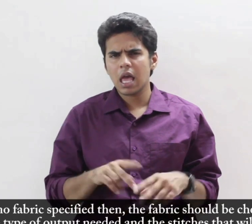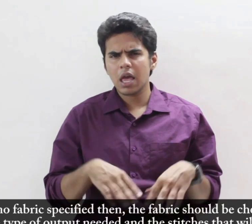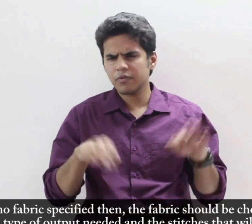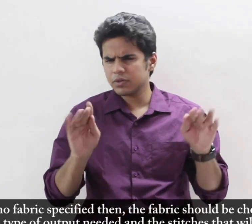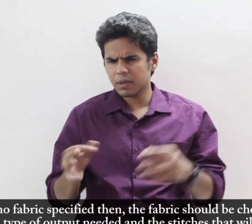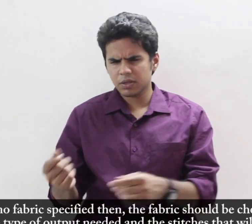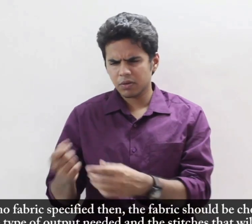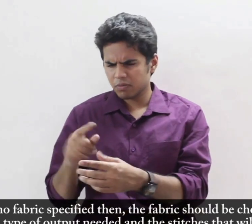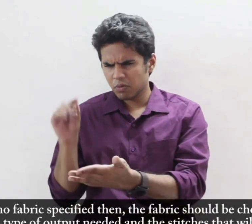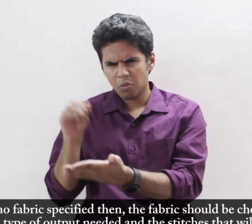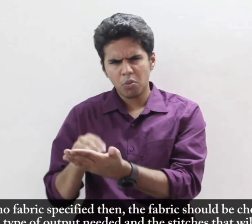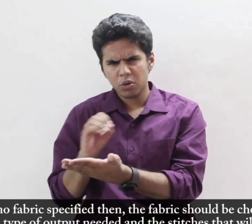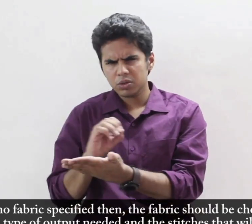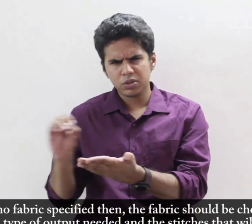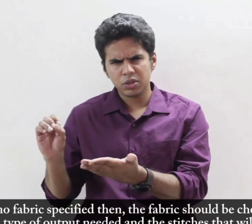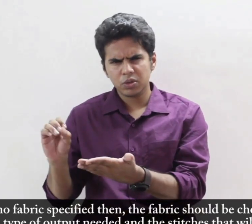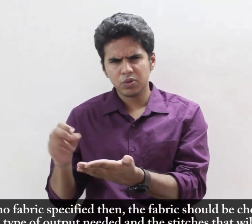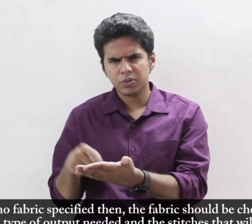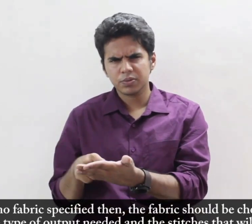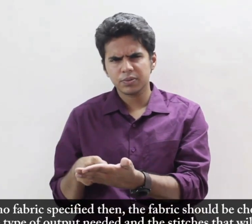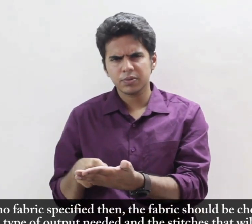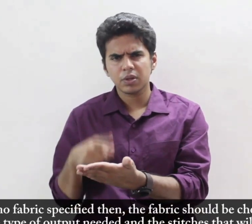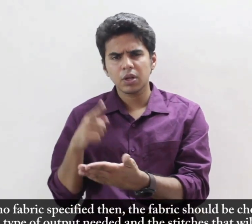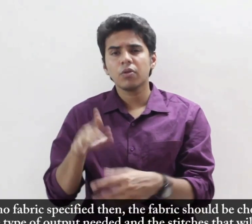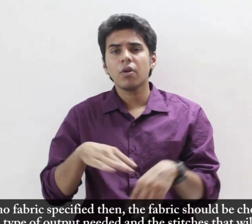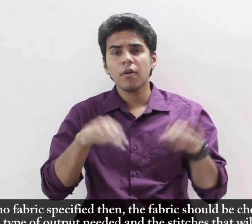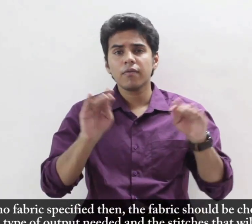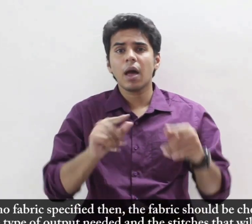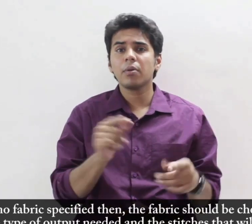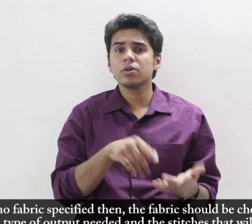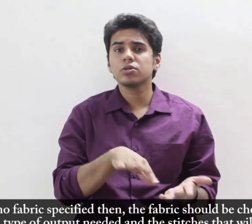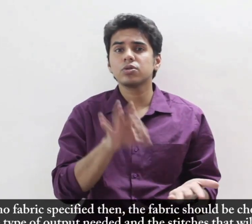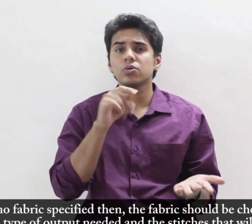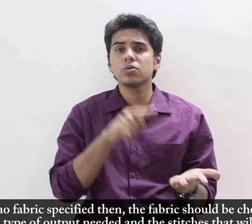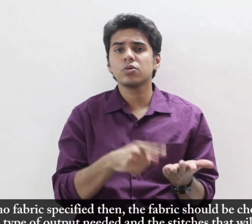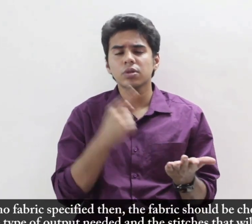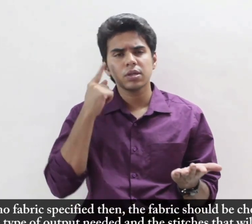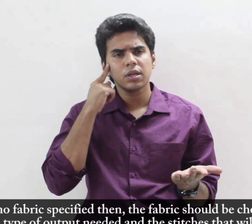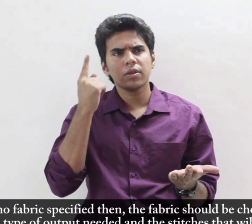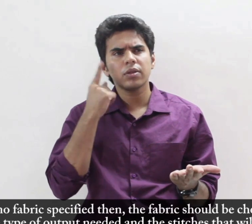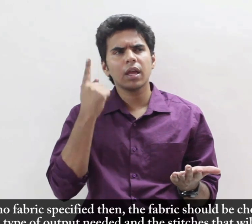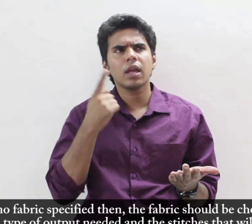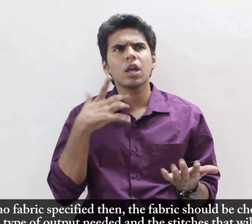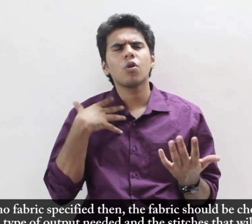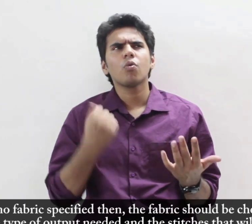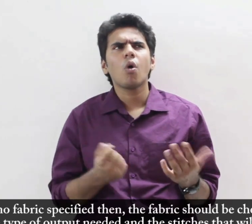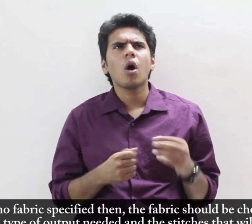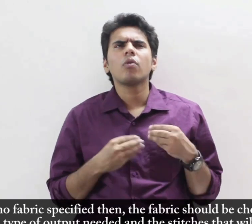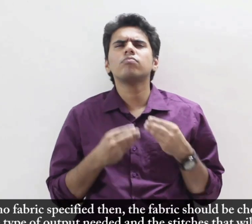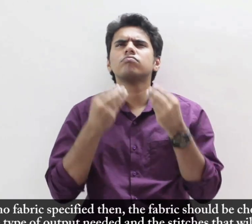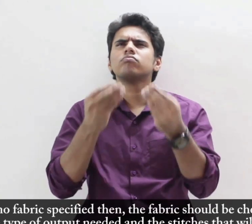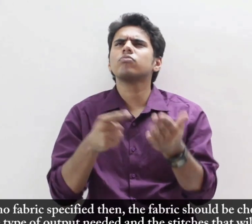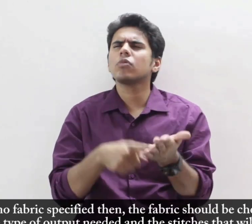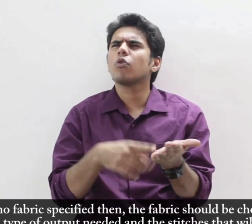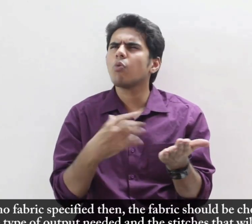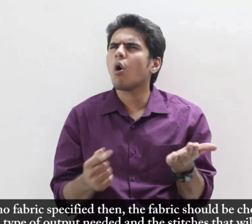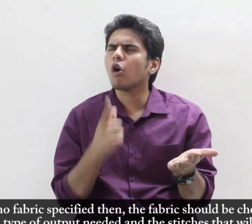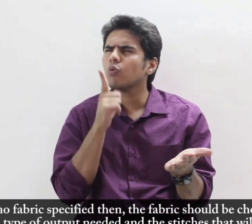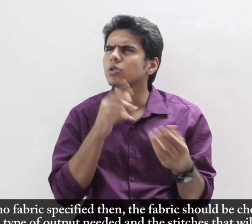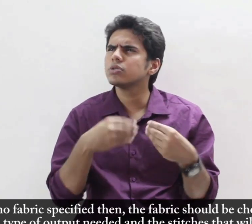there is no fabric specified, then the fabric should be chosen considering the type of output needed and the stitches that will